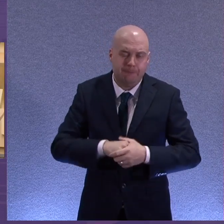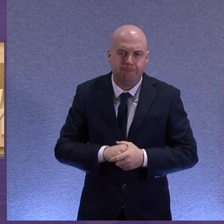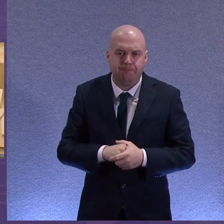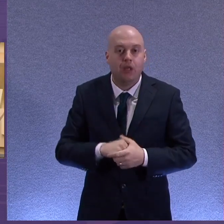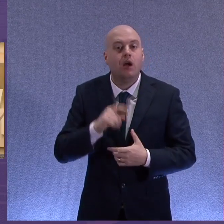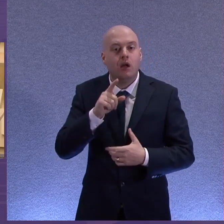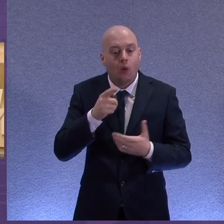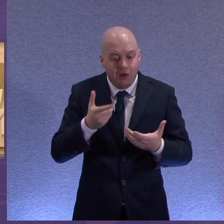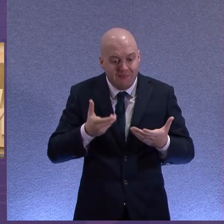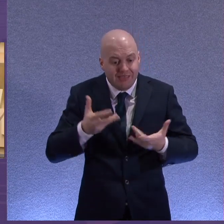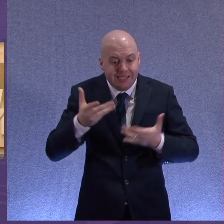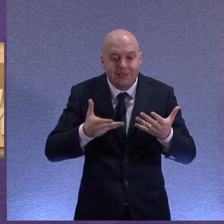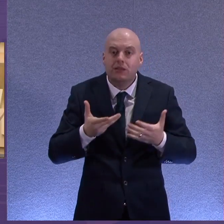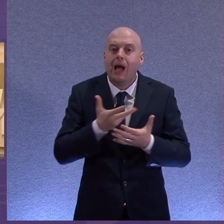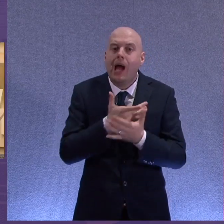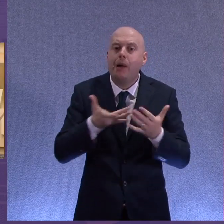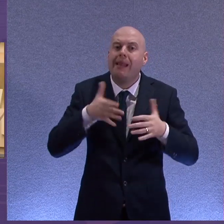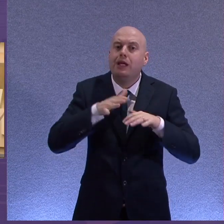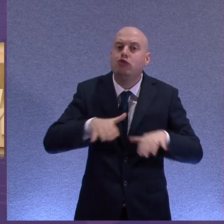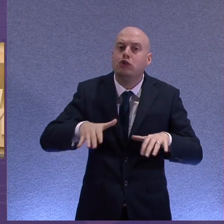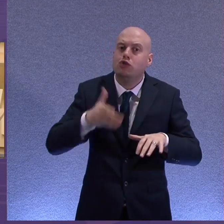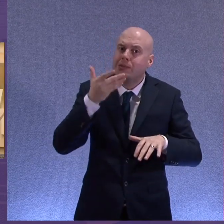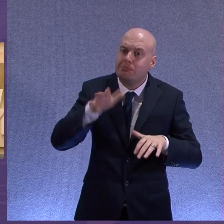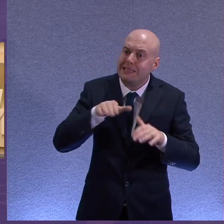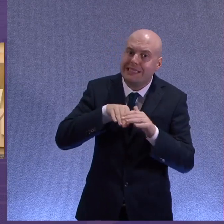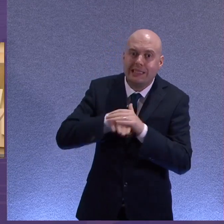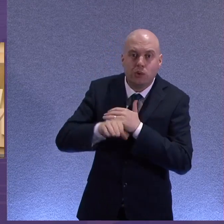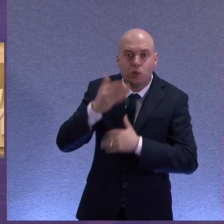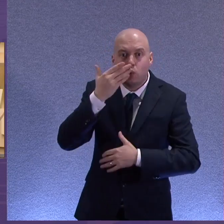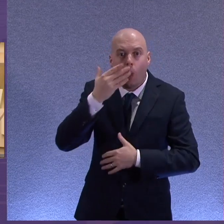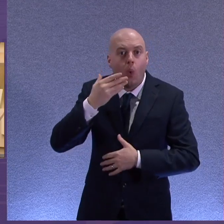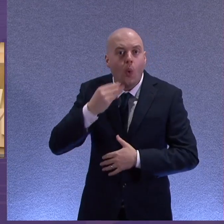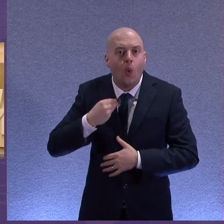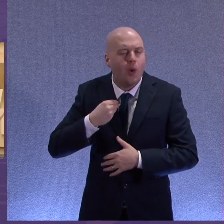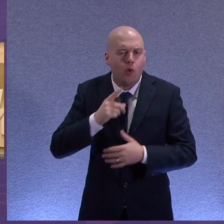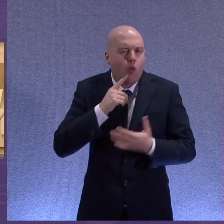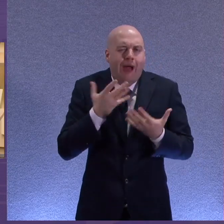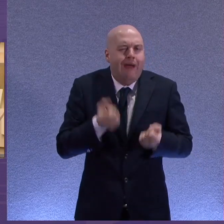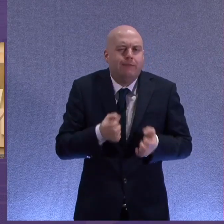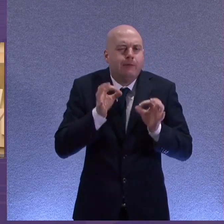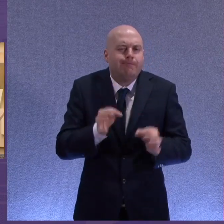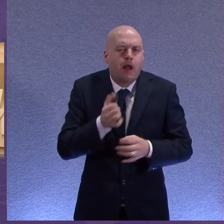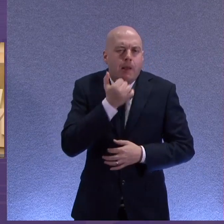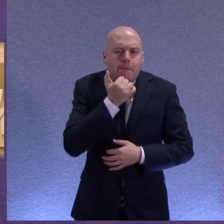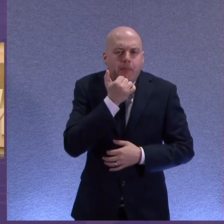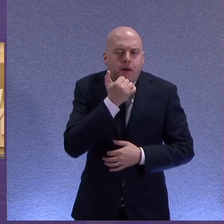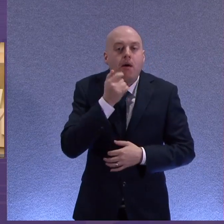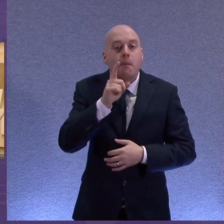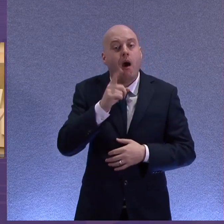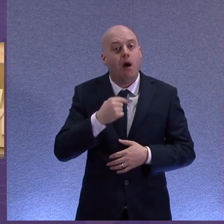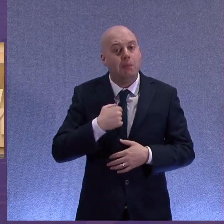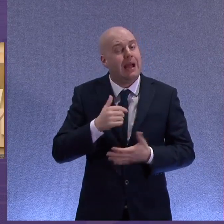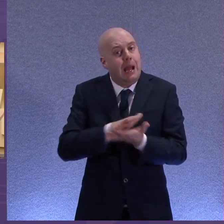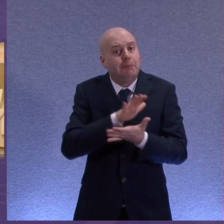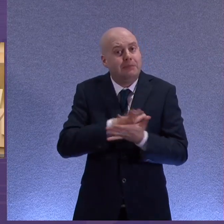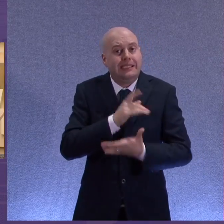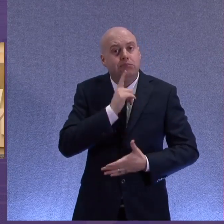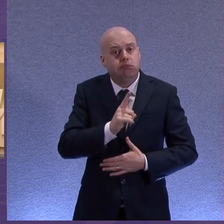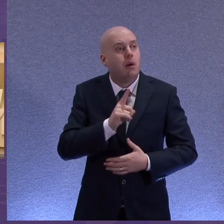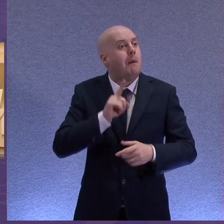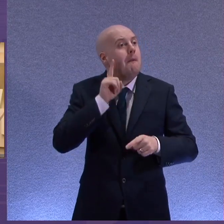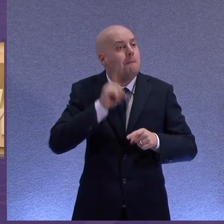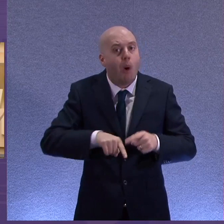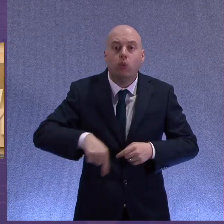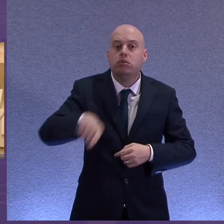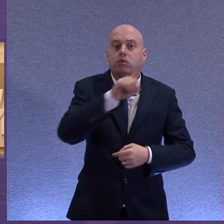but when we do, we will share those. But our evidence so far is that the vast majority of parents have not been sending their children to